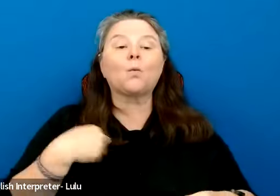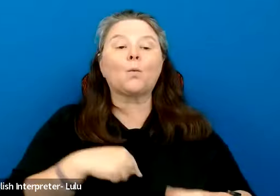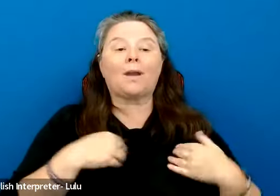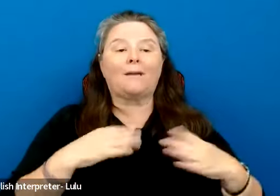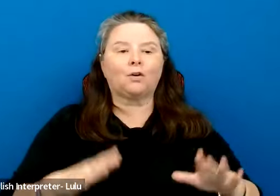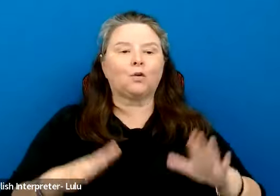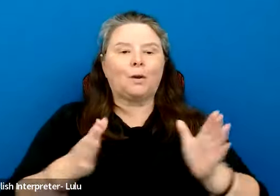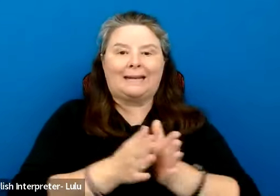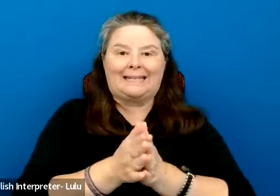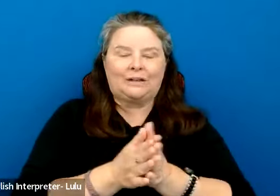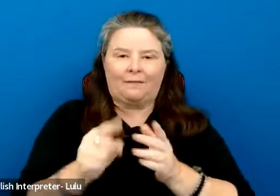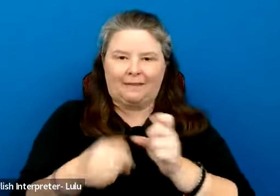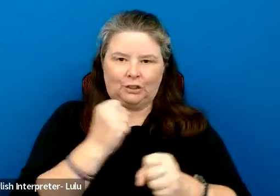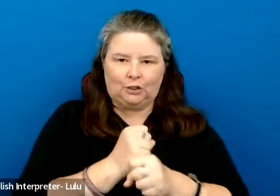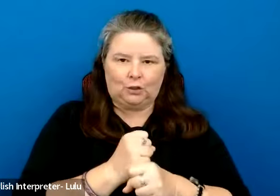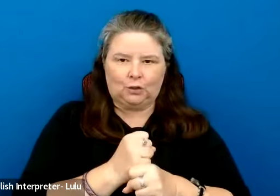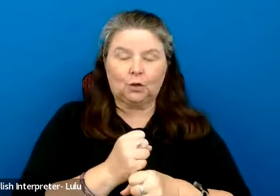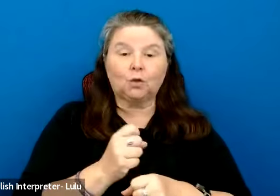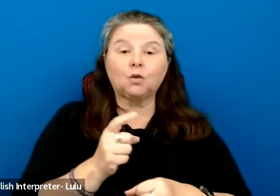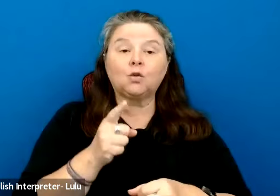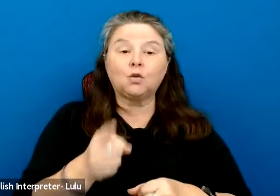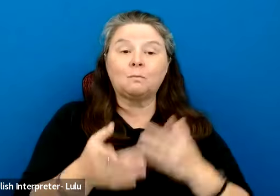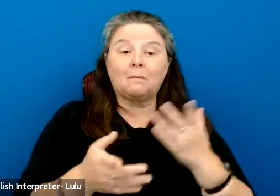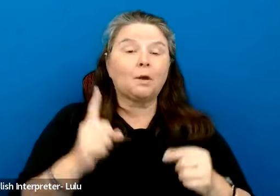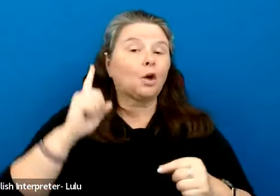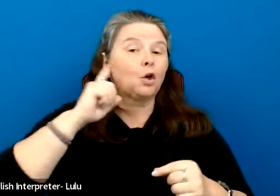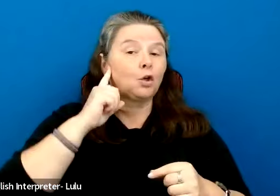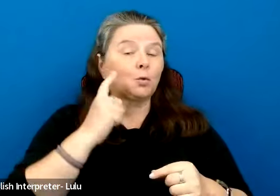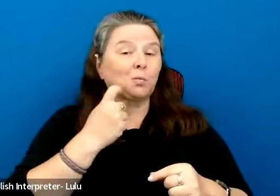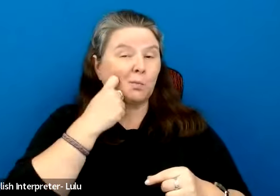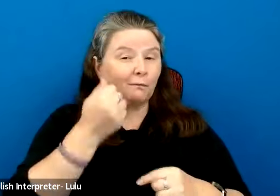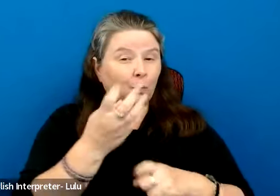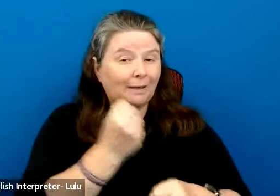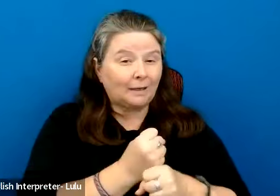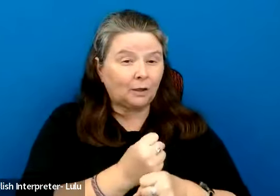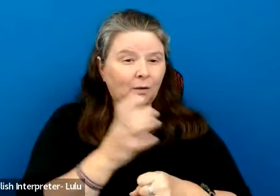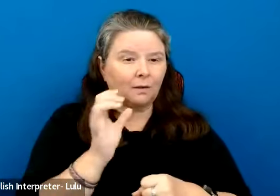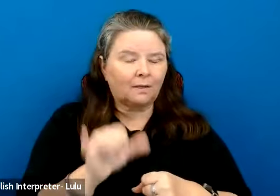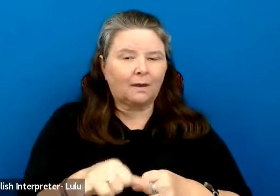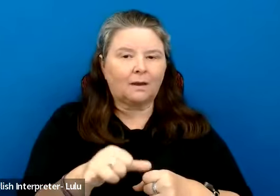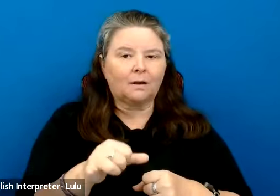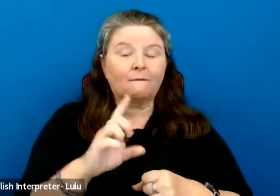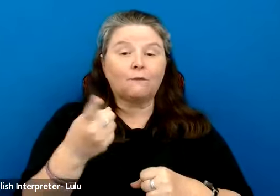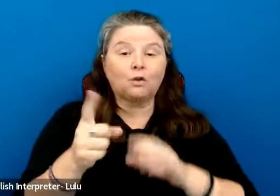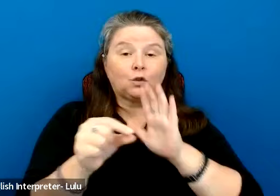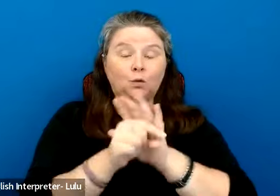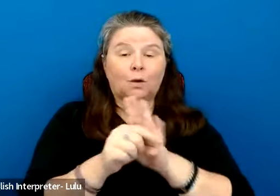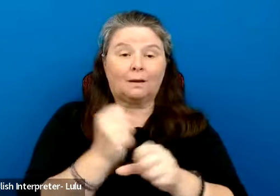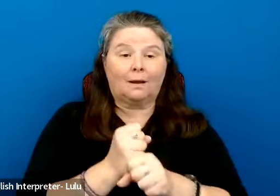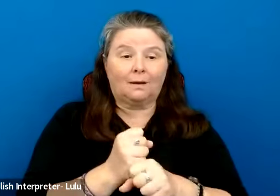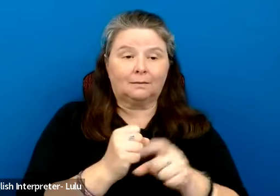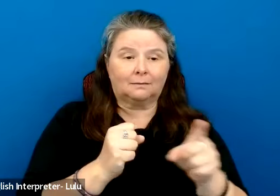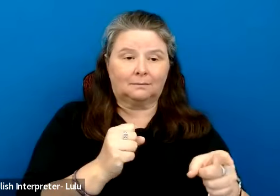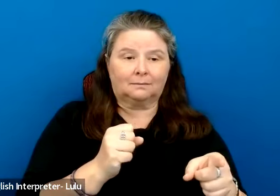great initiative this year. So you might have heard in the last few years that the first graders got